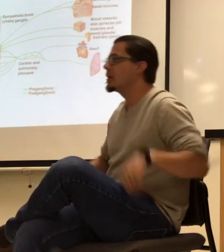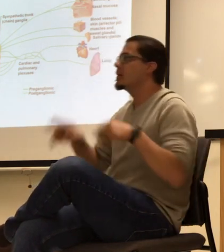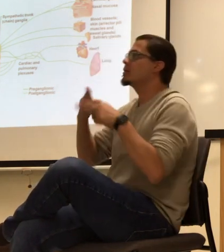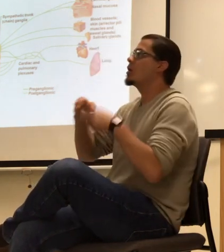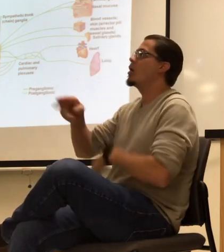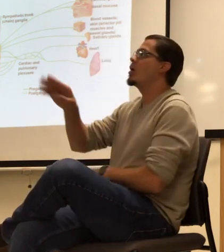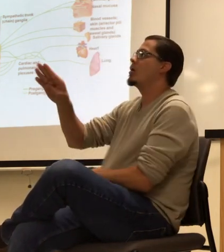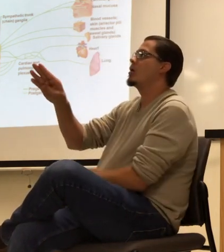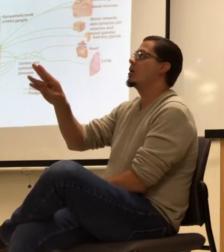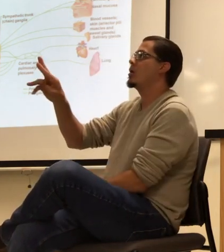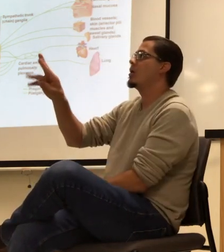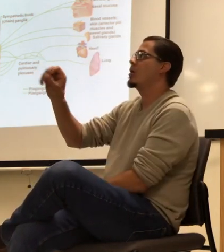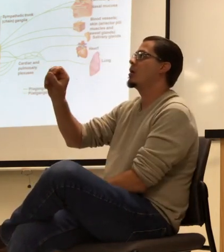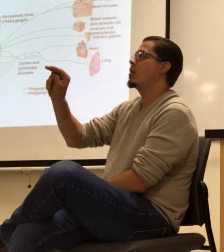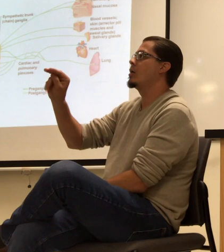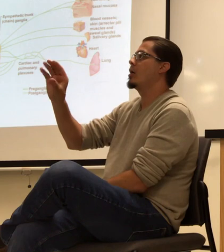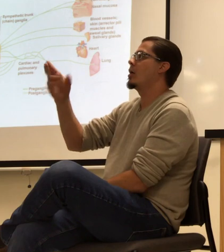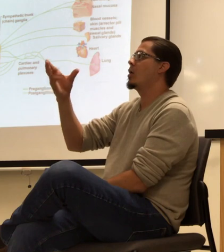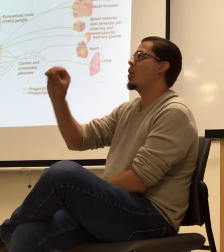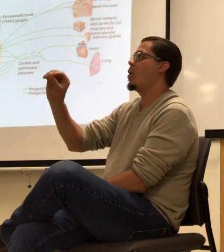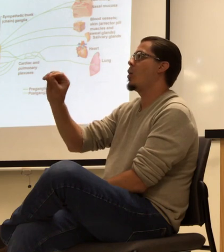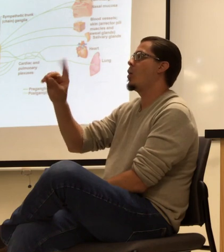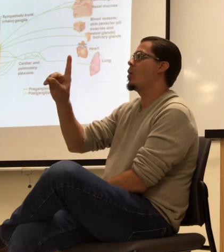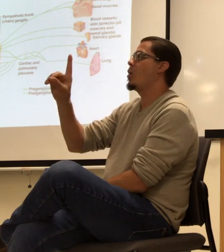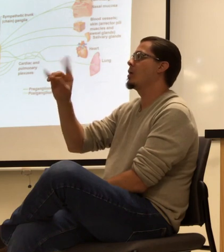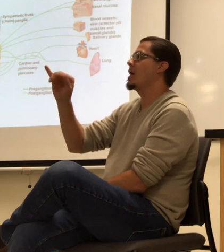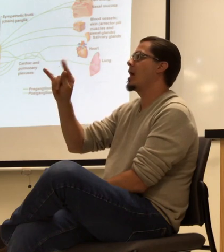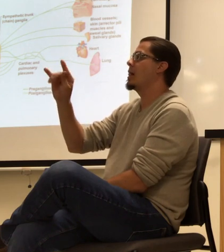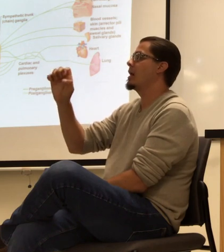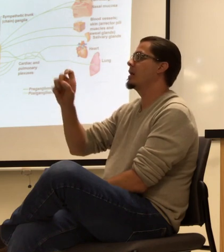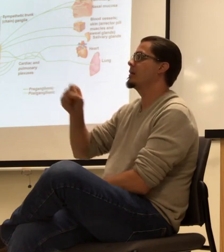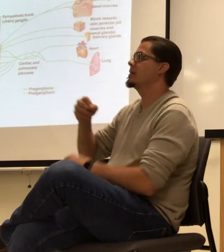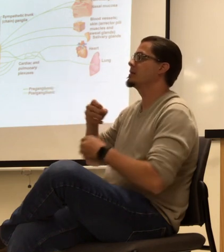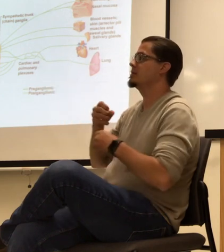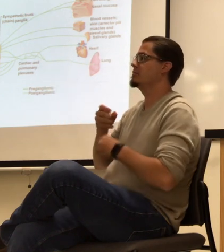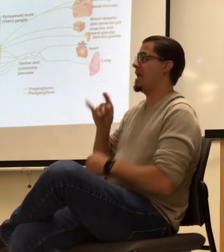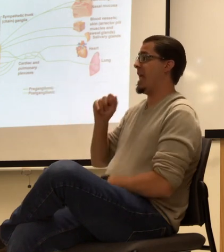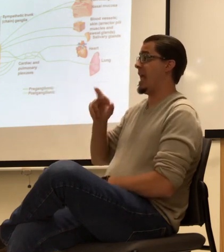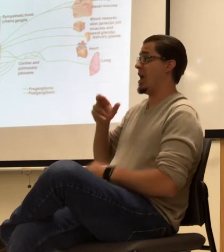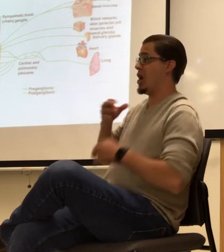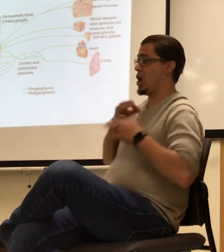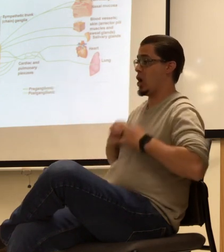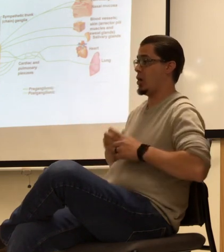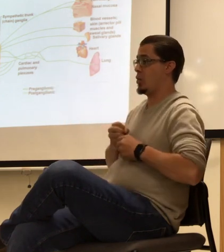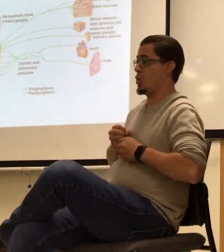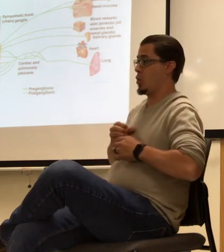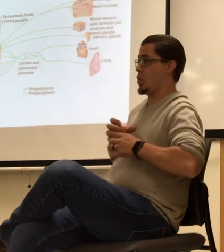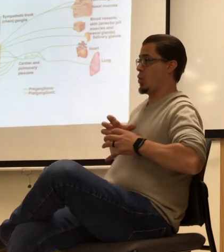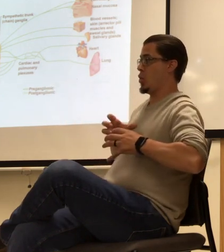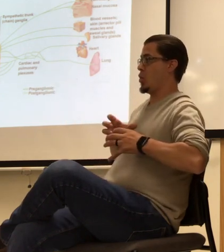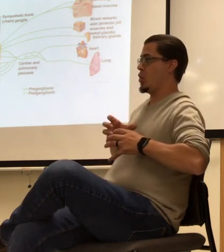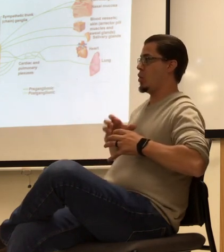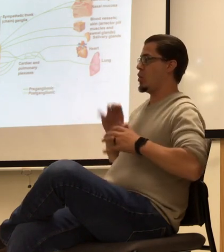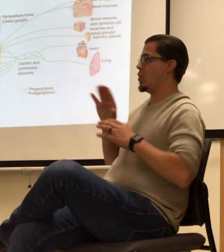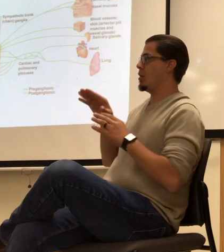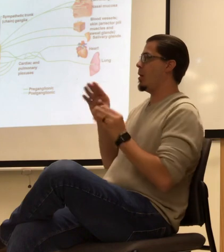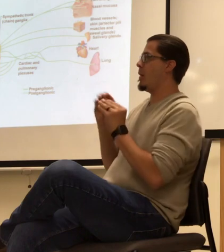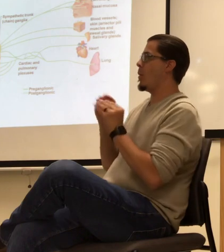bronchodilate, that means open up airways. You can deliver more fresh air to the